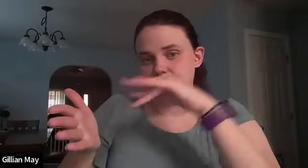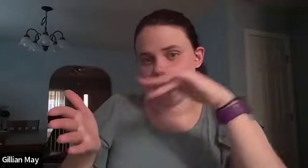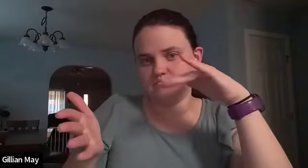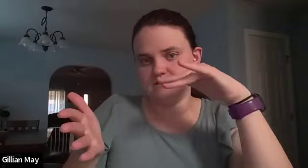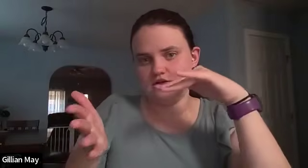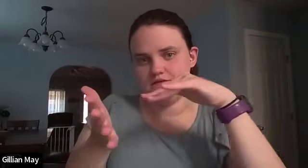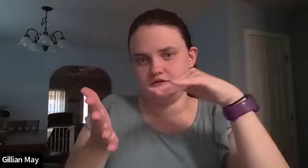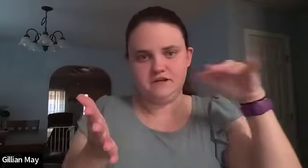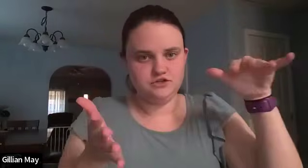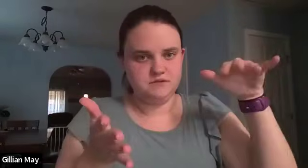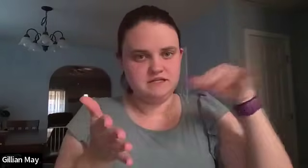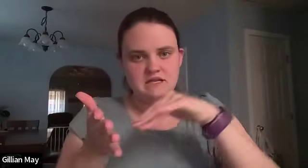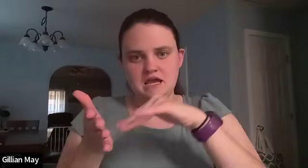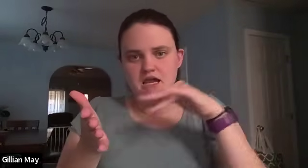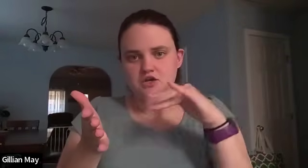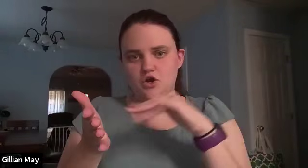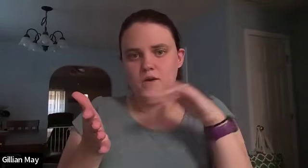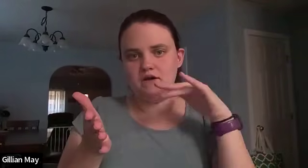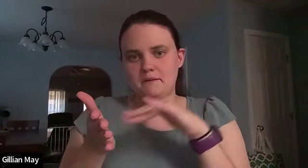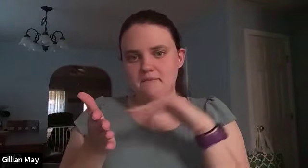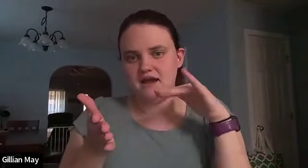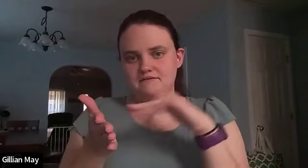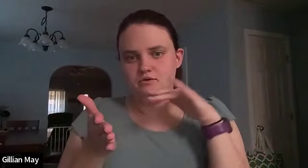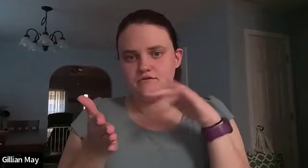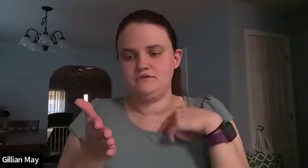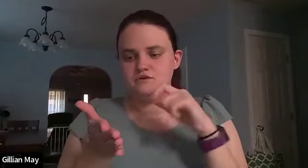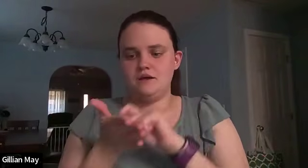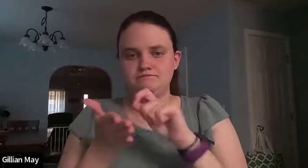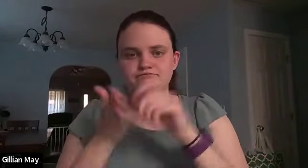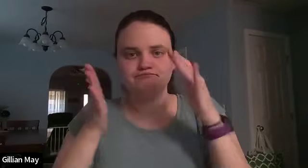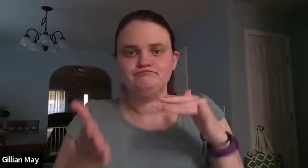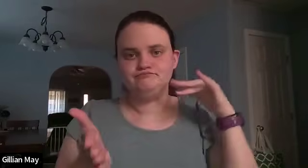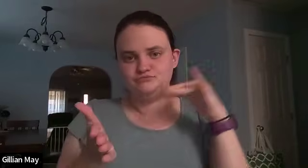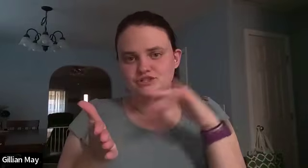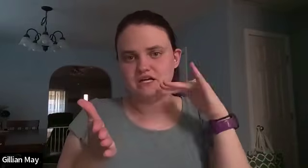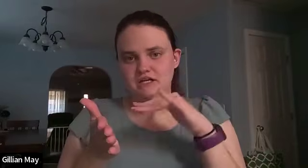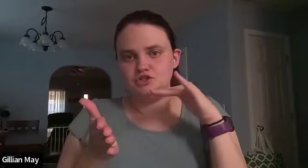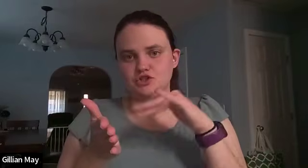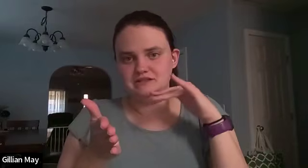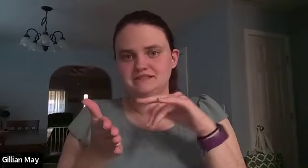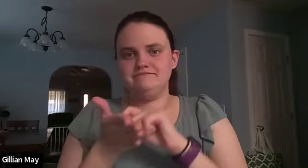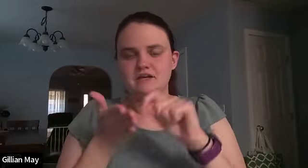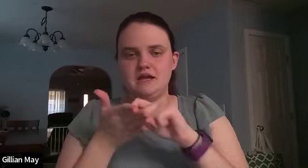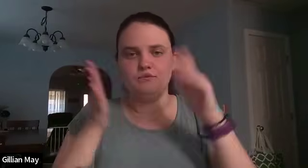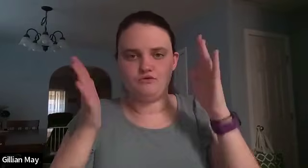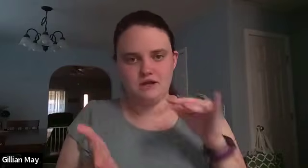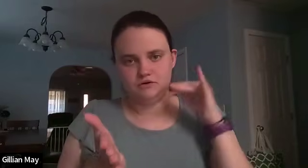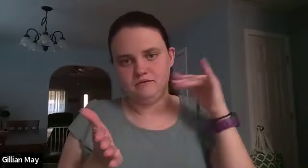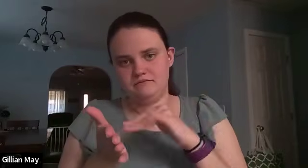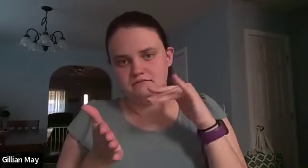study. So it's like you have your fingers bent and you're going to wiggle them back and forth. So I'm study, journalist. I'm a writer.